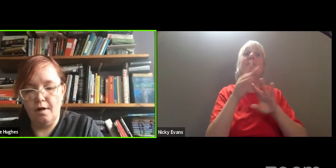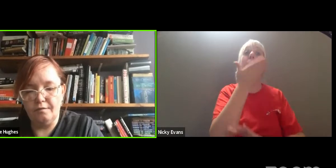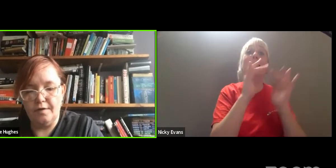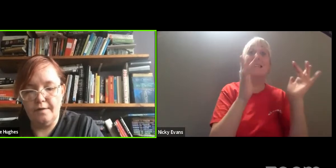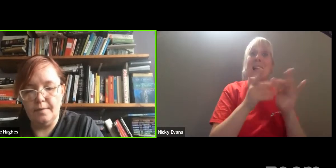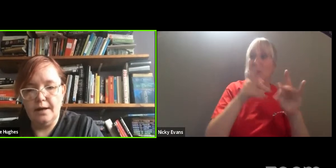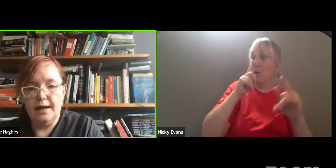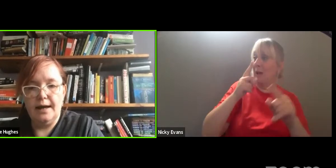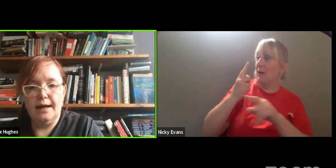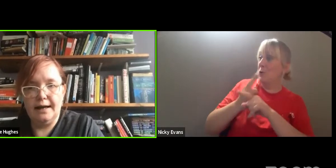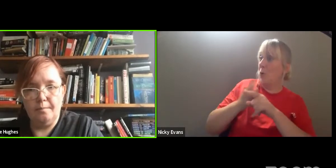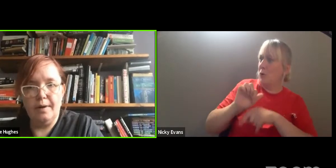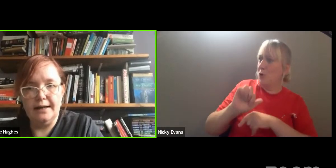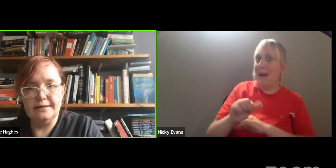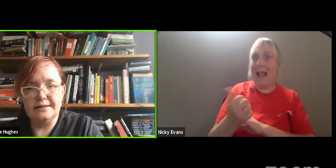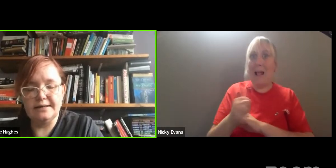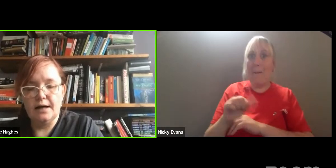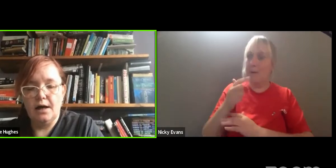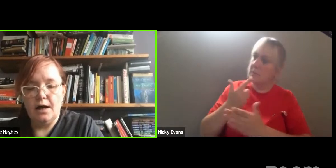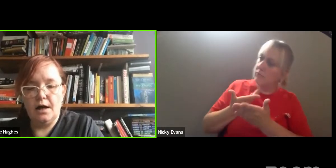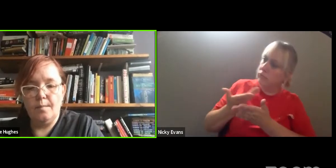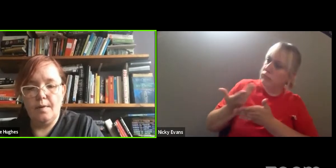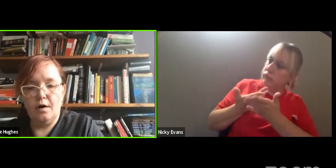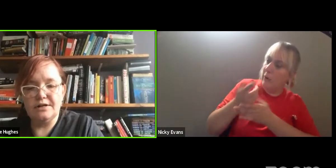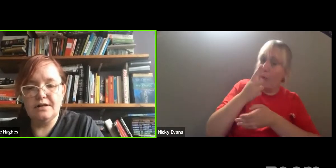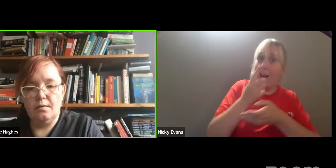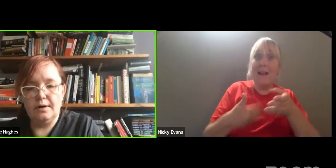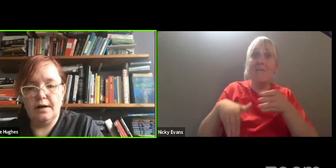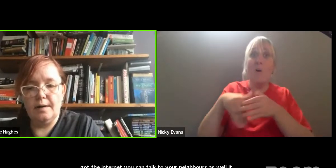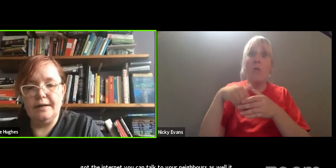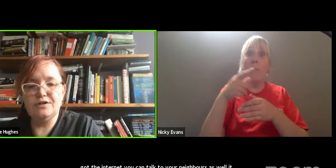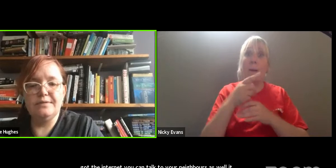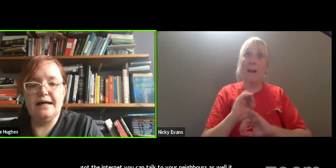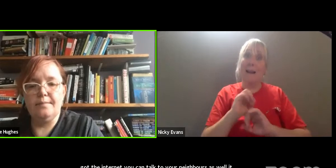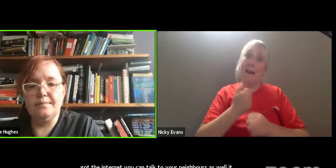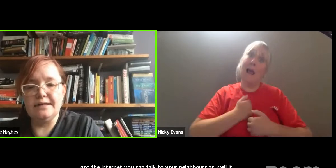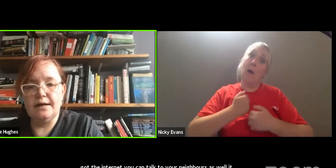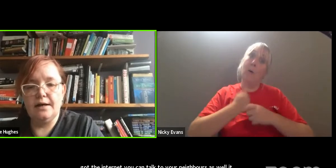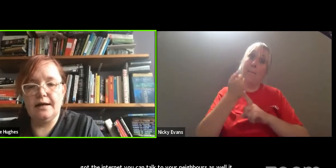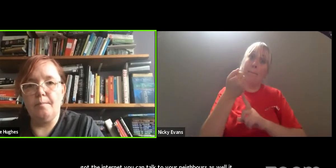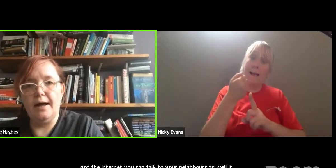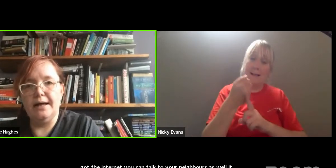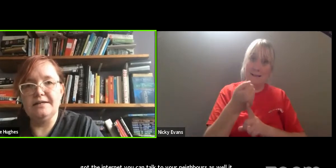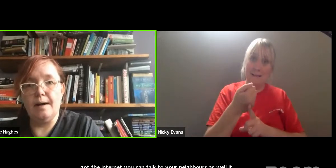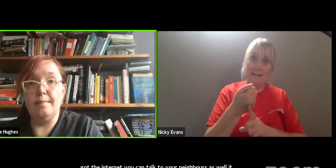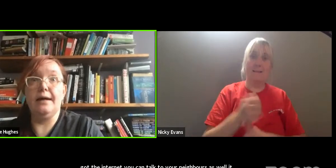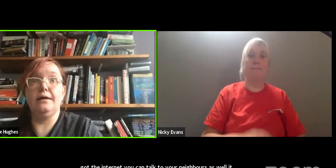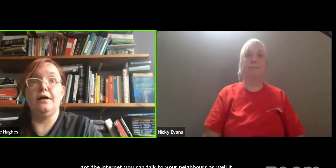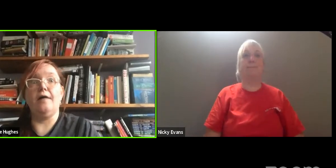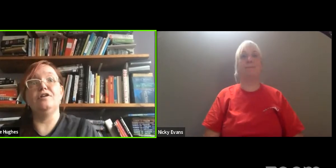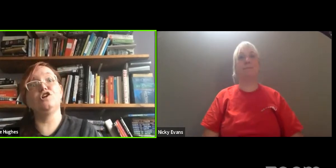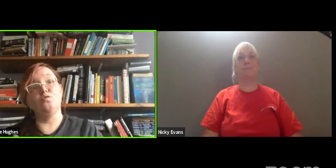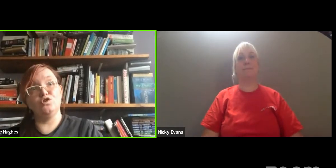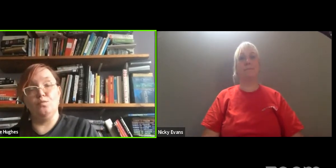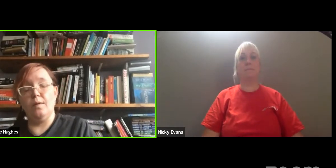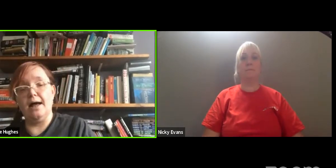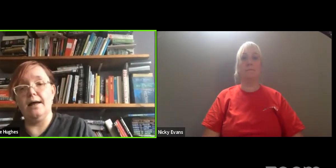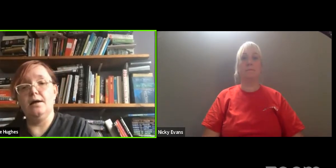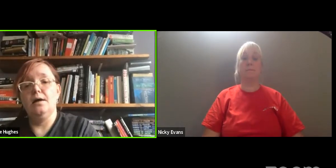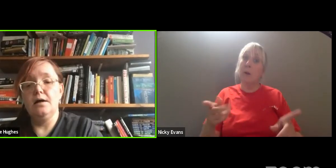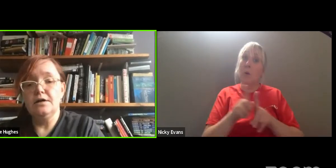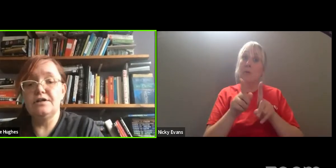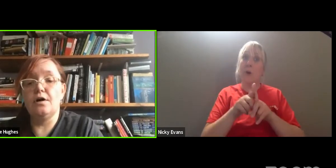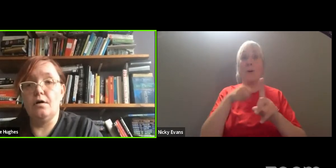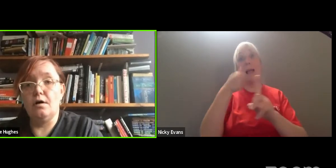way of involving them in campaigns. Also, I mean, sometimes campaigns might mean having to go